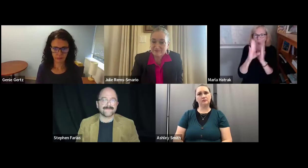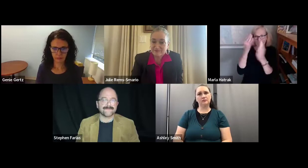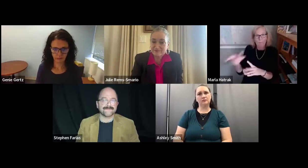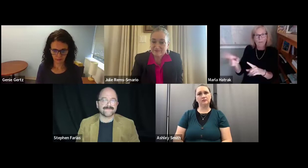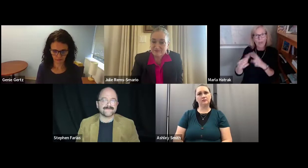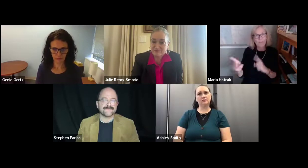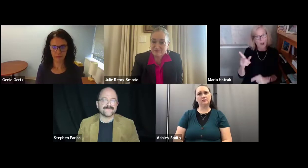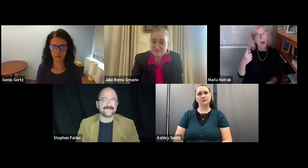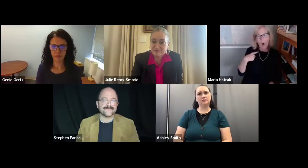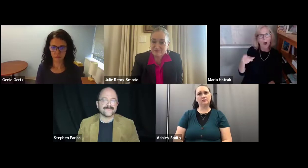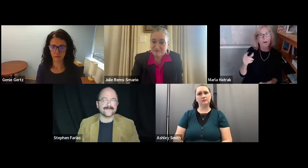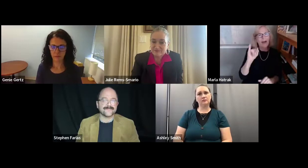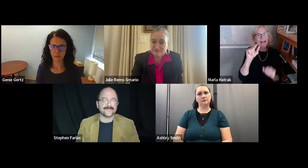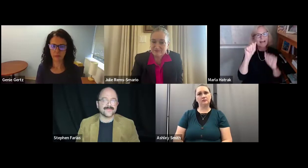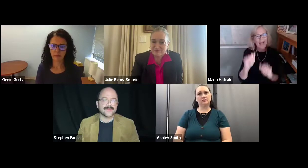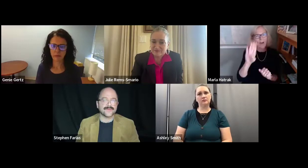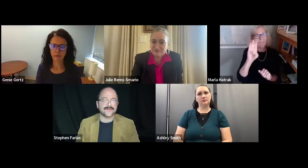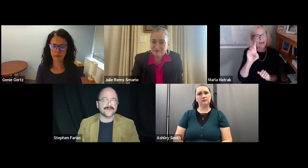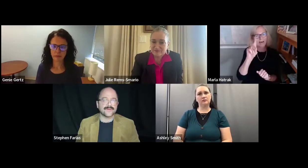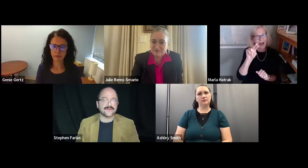the families and the parents to make that determination.